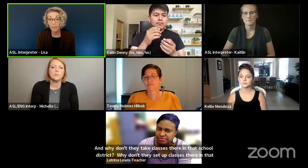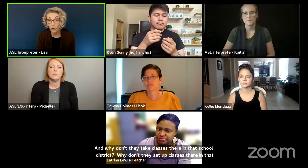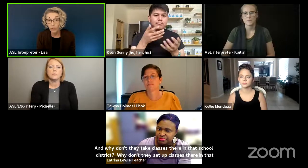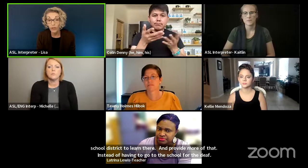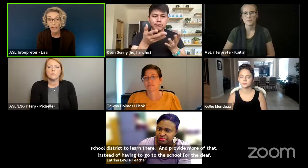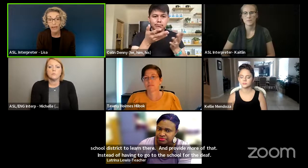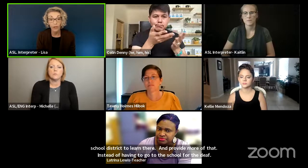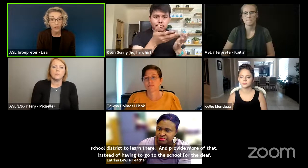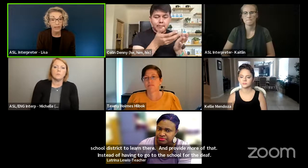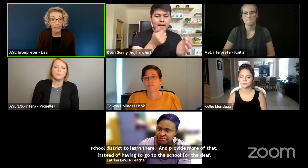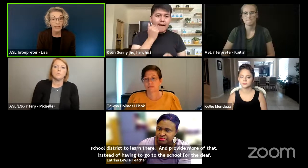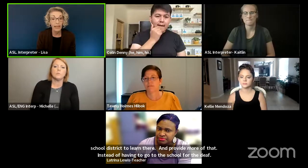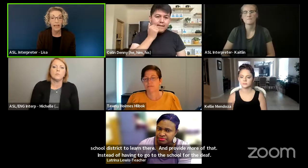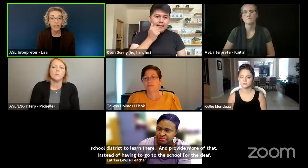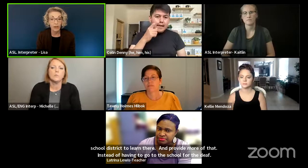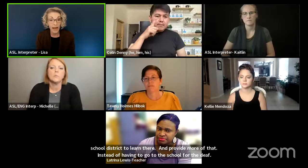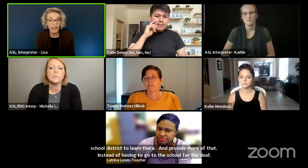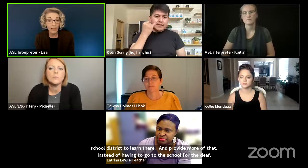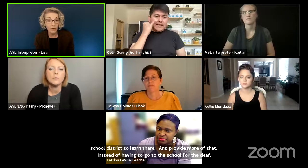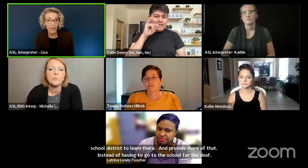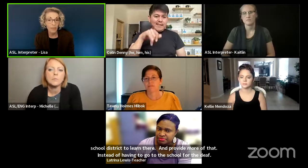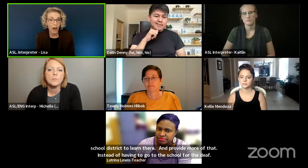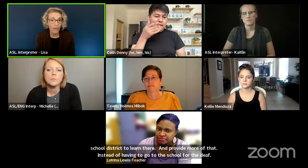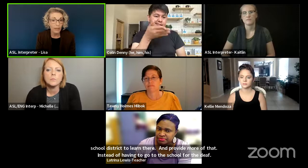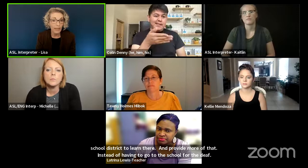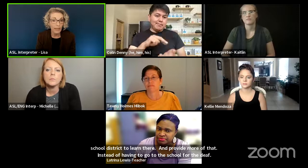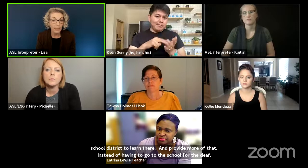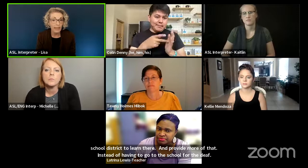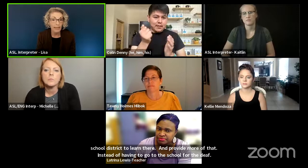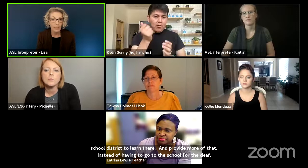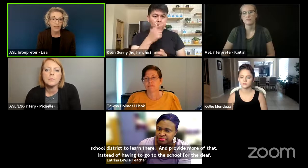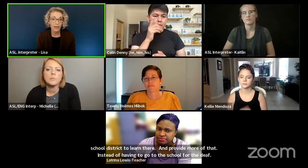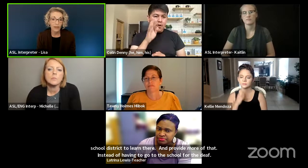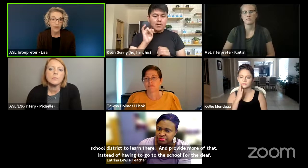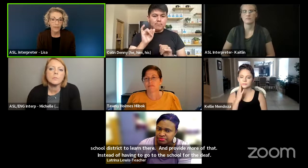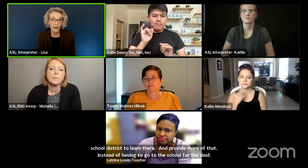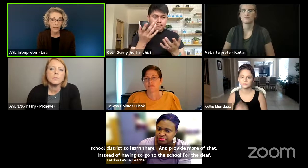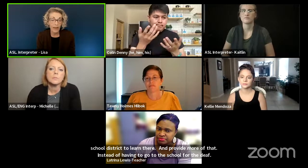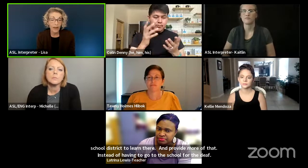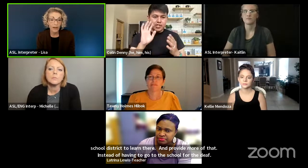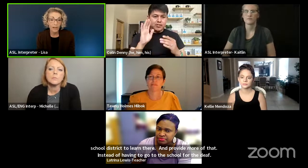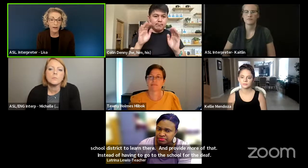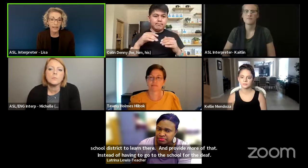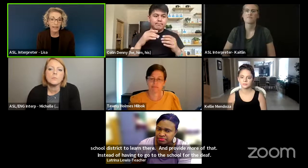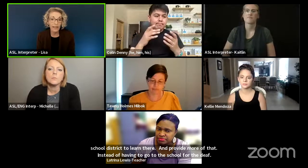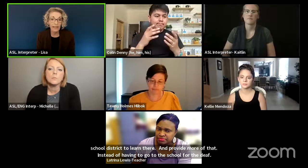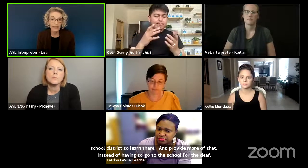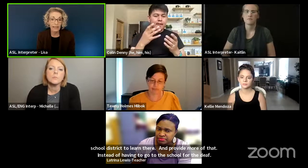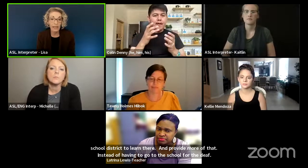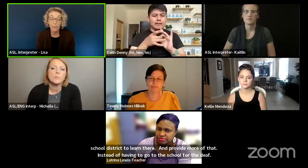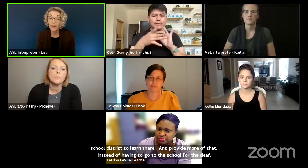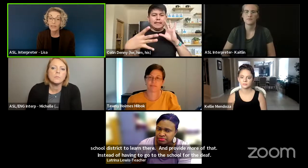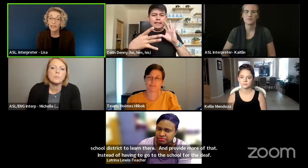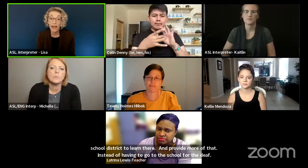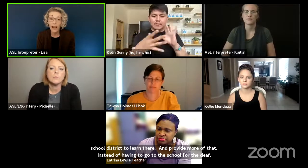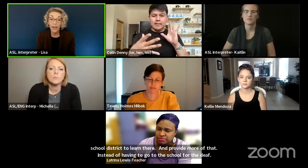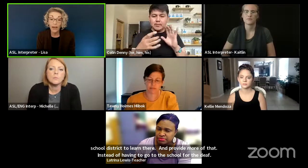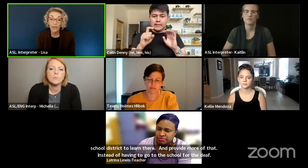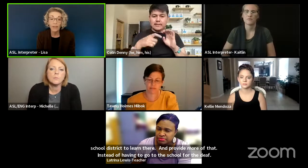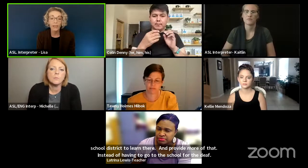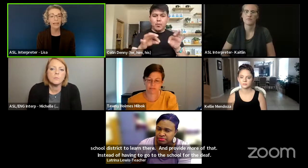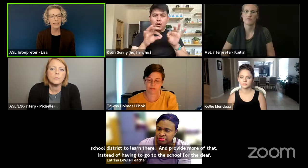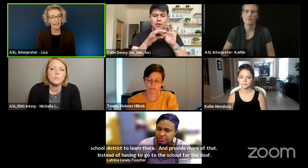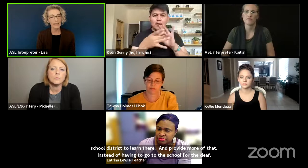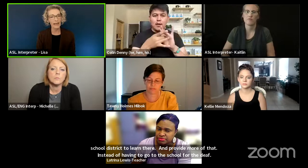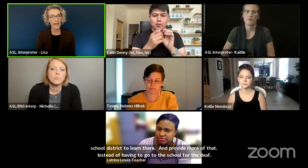is exposure and learning, interacting with them on the daily so that if they're there, right, then they can see it. But if it's not